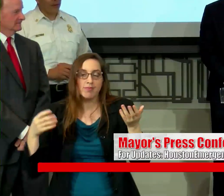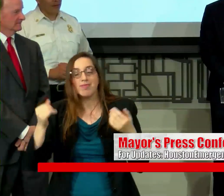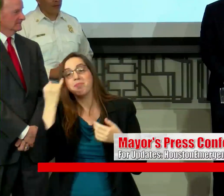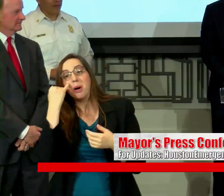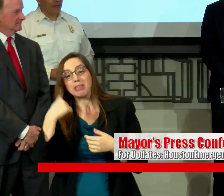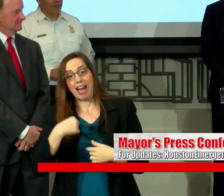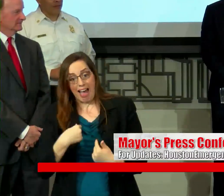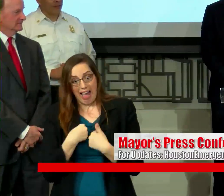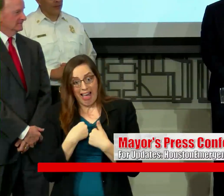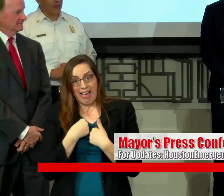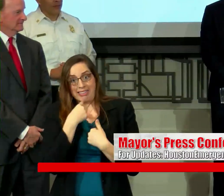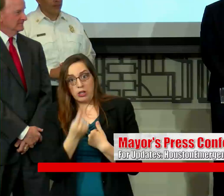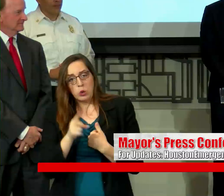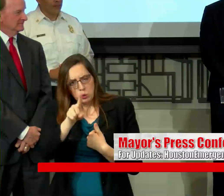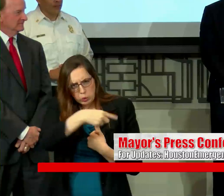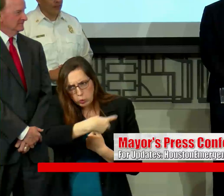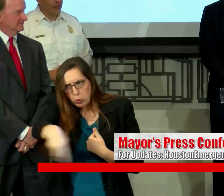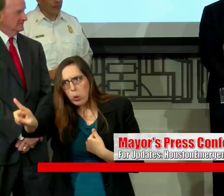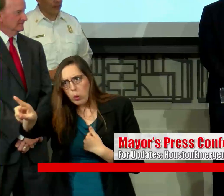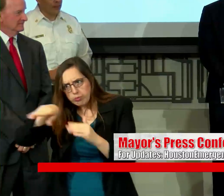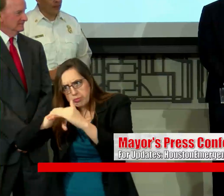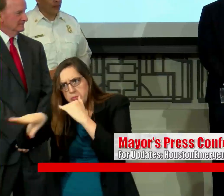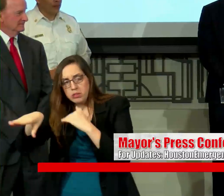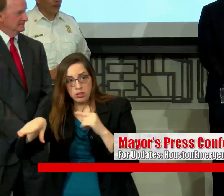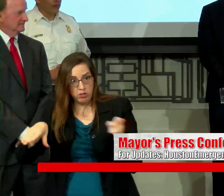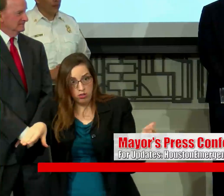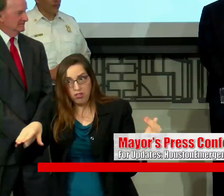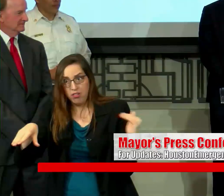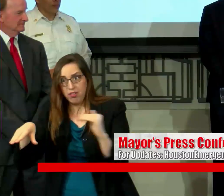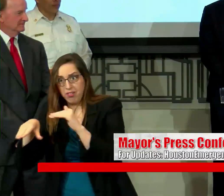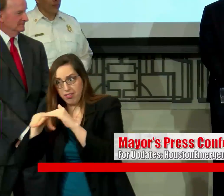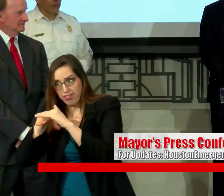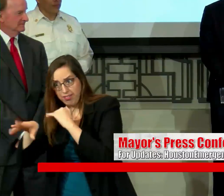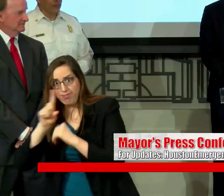I tell you to go into the building and you go into the building,